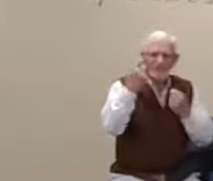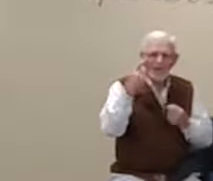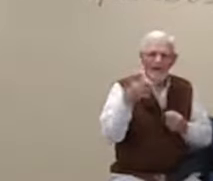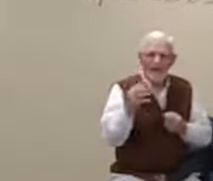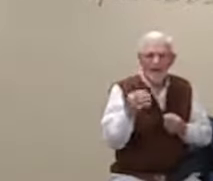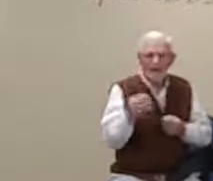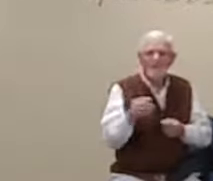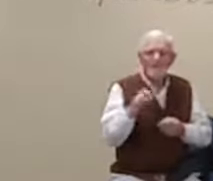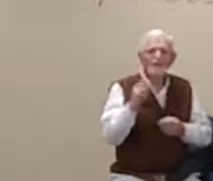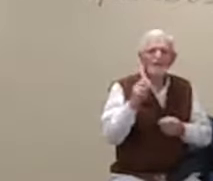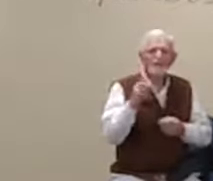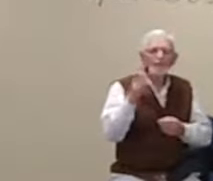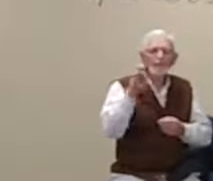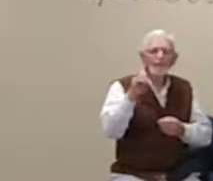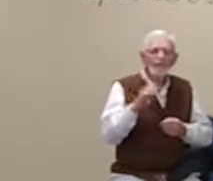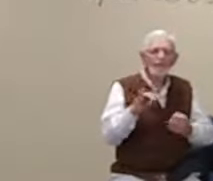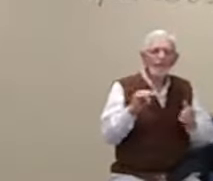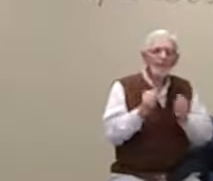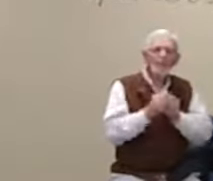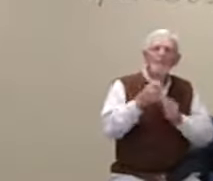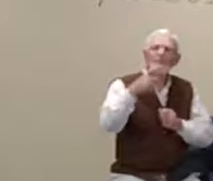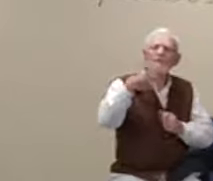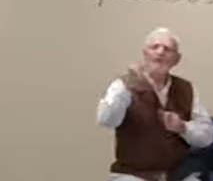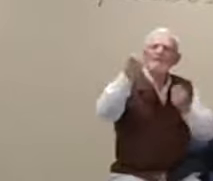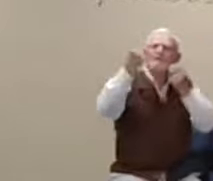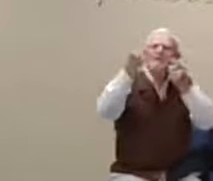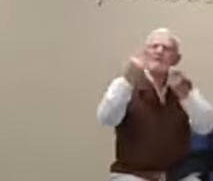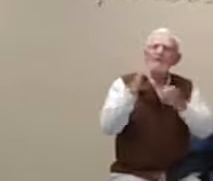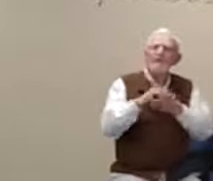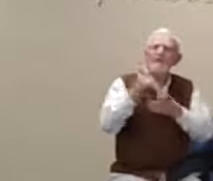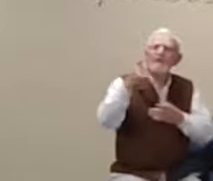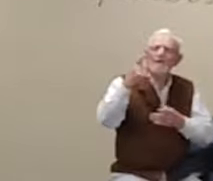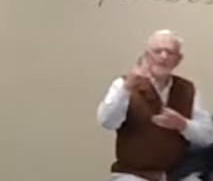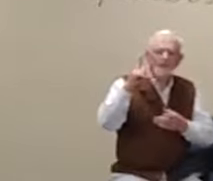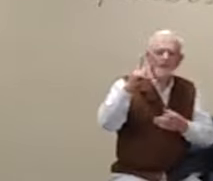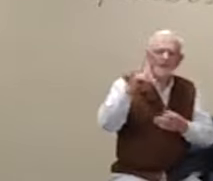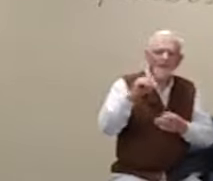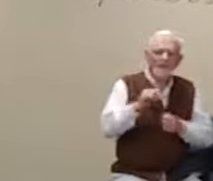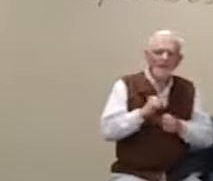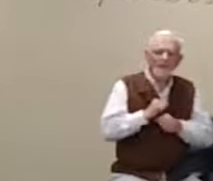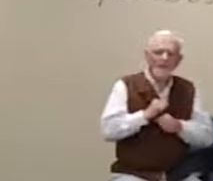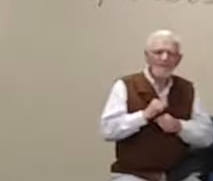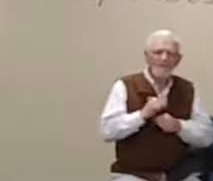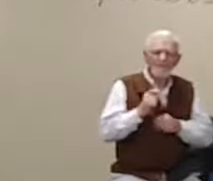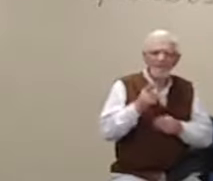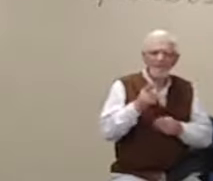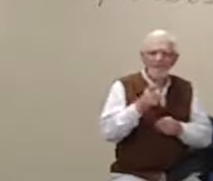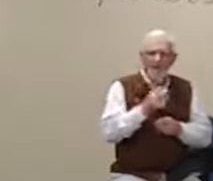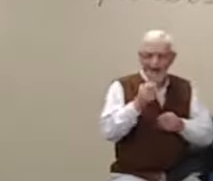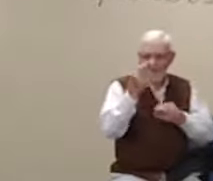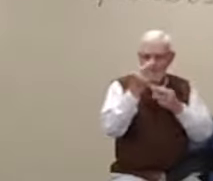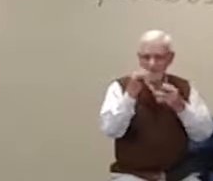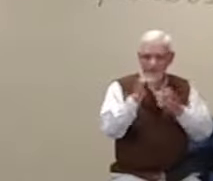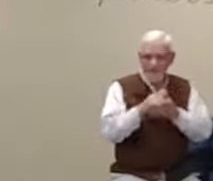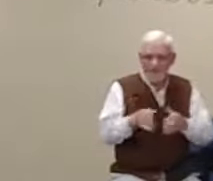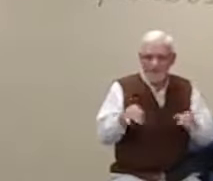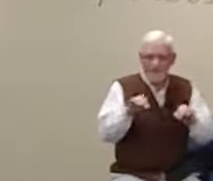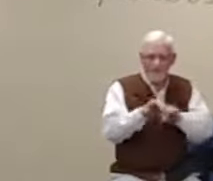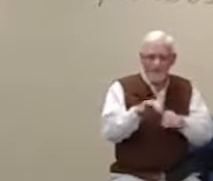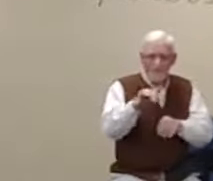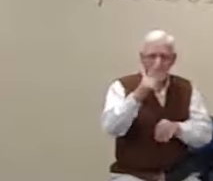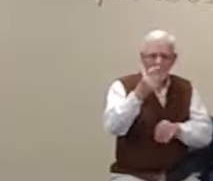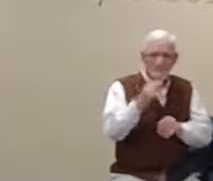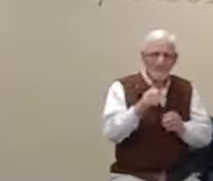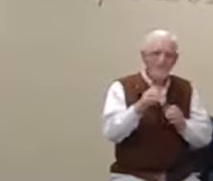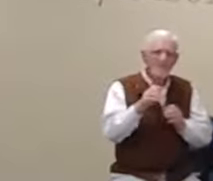that's the way it ought to be with the Lord. You need to understand that, yeah, the Lord loves you. And the reason that's important is because 1 John